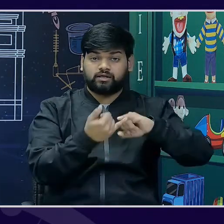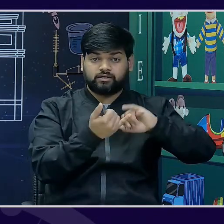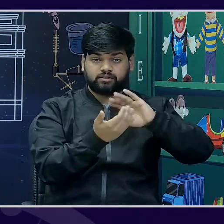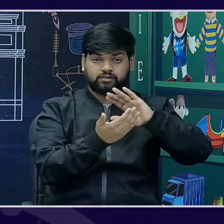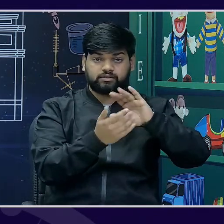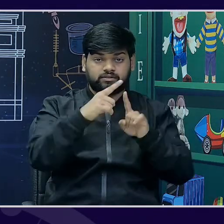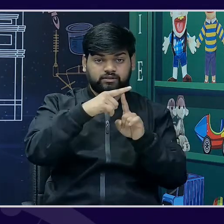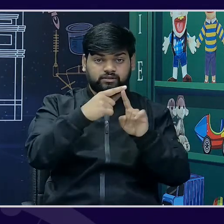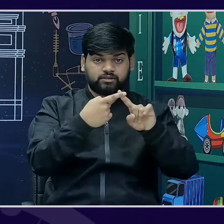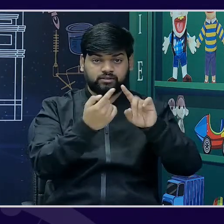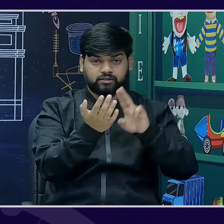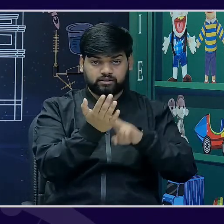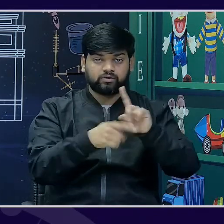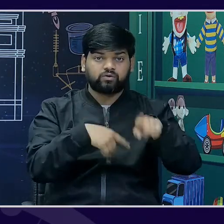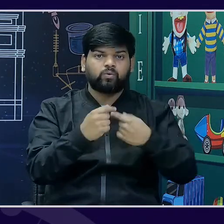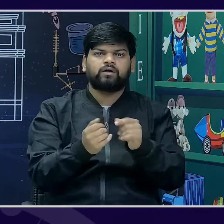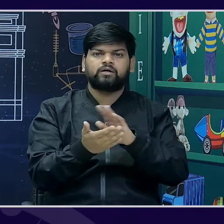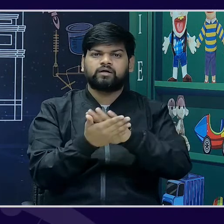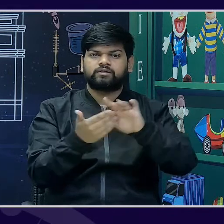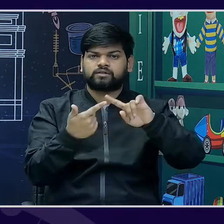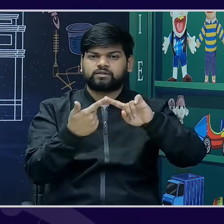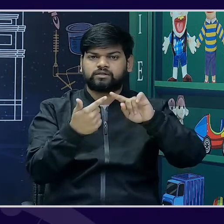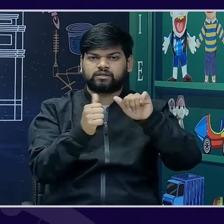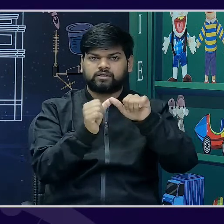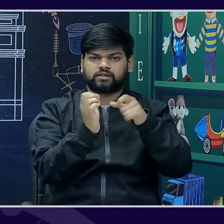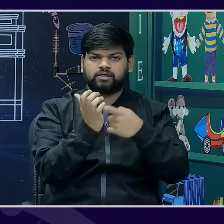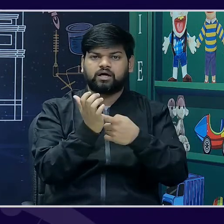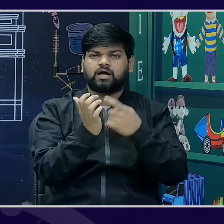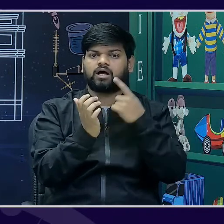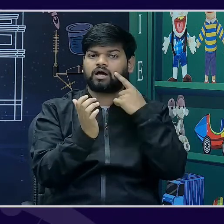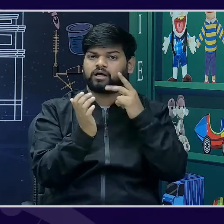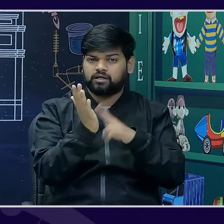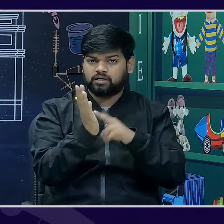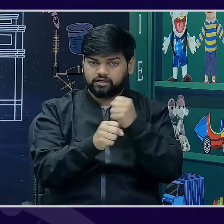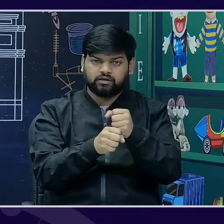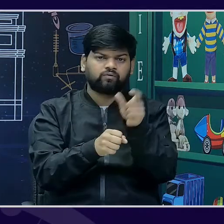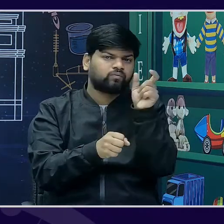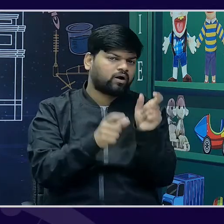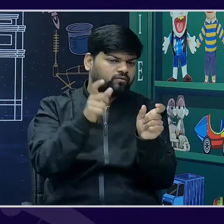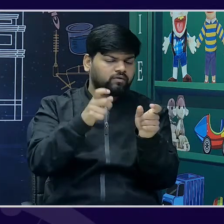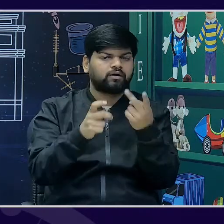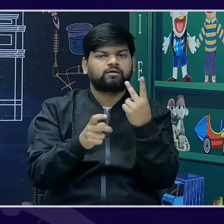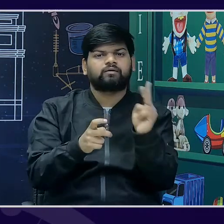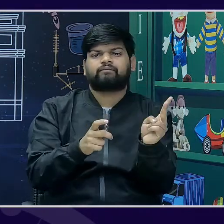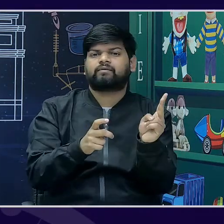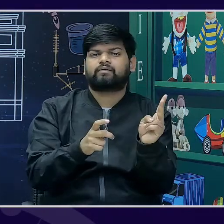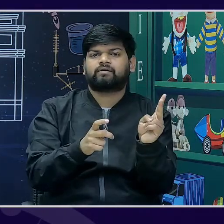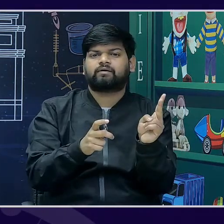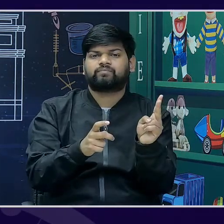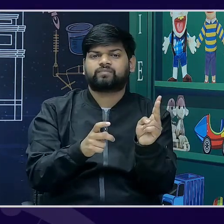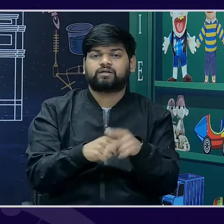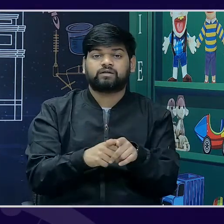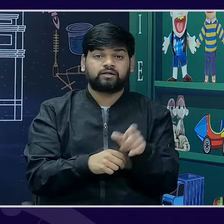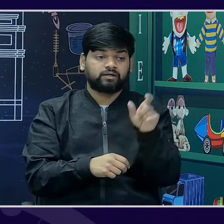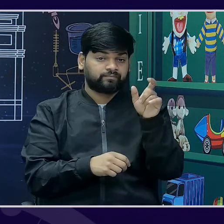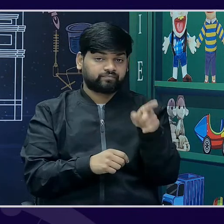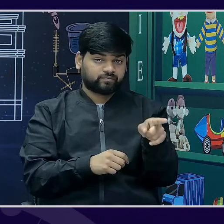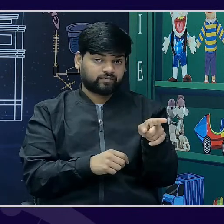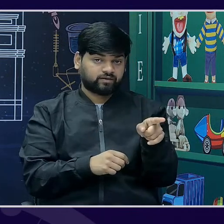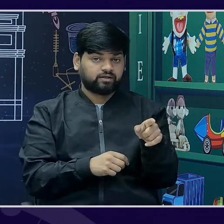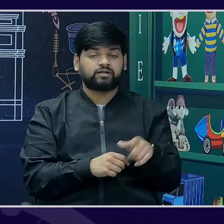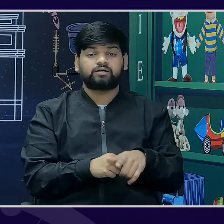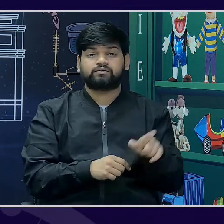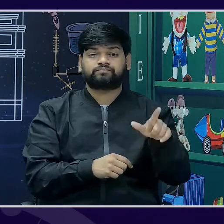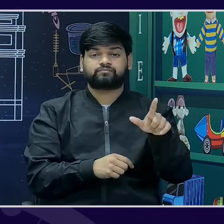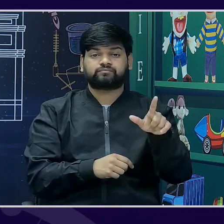be put into the baby through auditory verbal therapy. So this is the procedure. It sounds very simple,